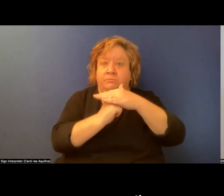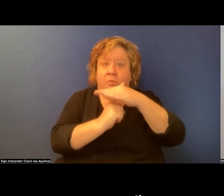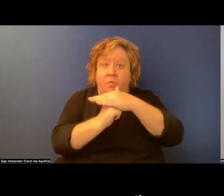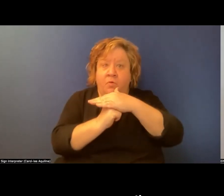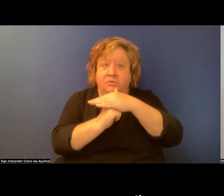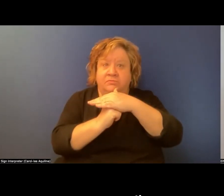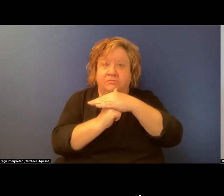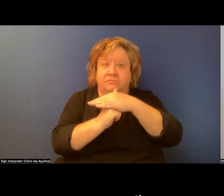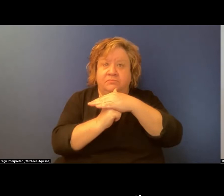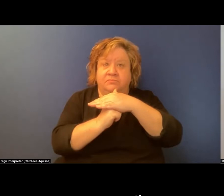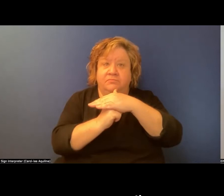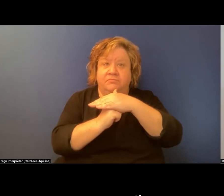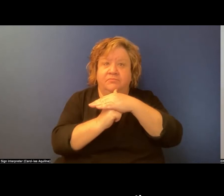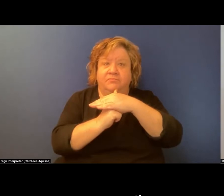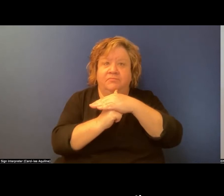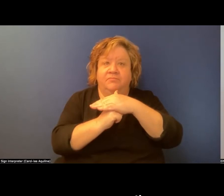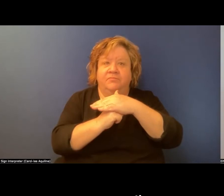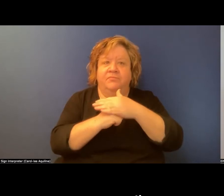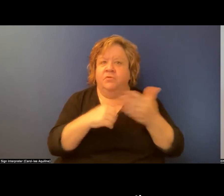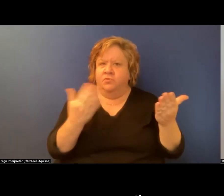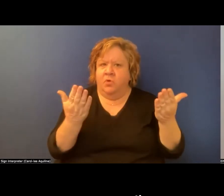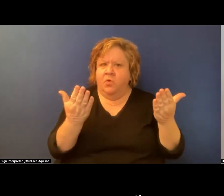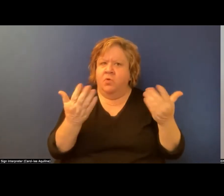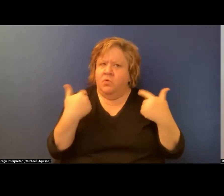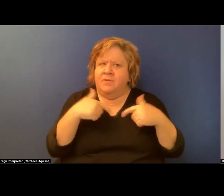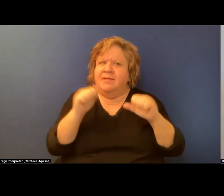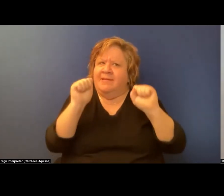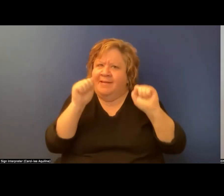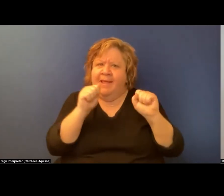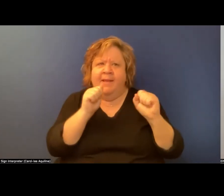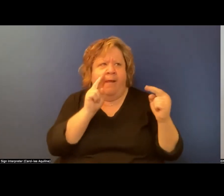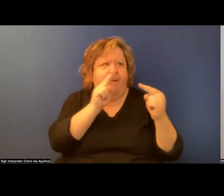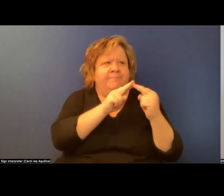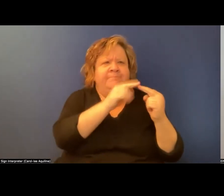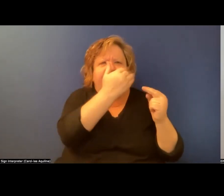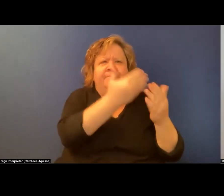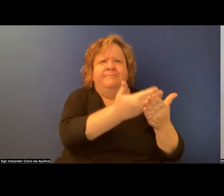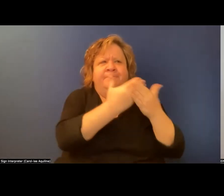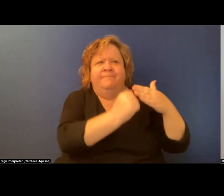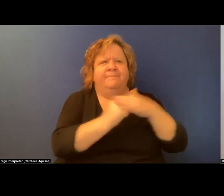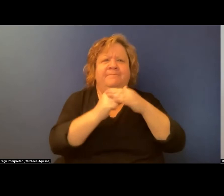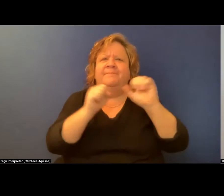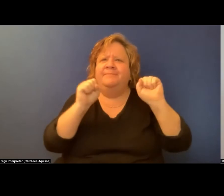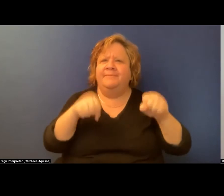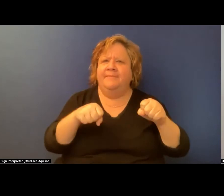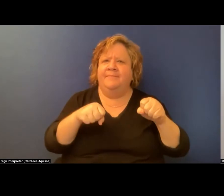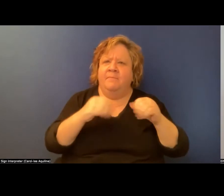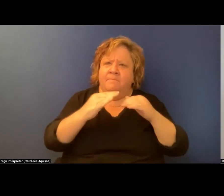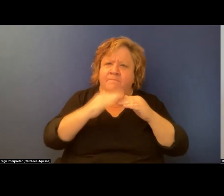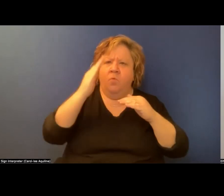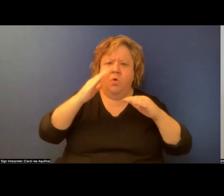the resources they need to become more and more active in the area of climate